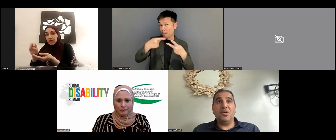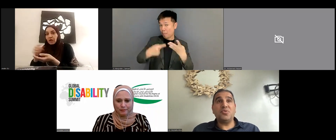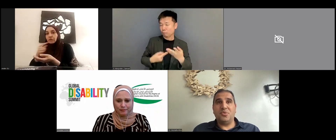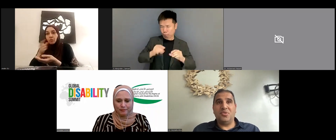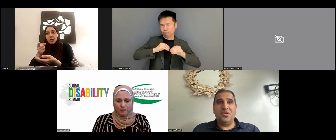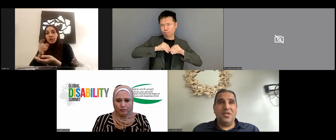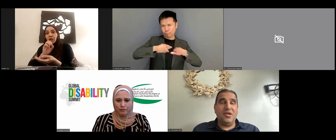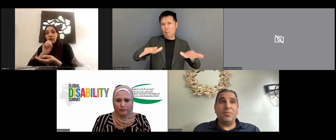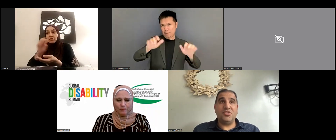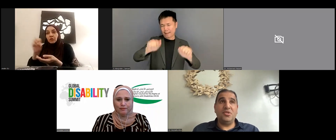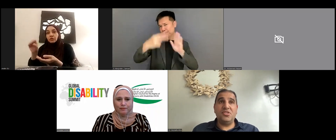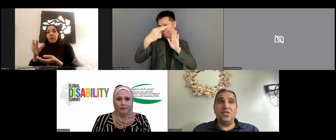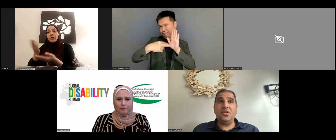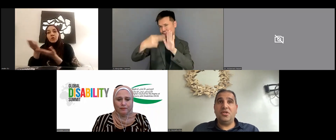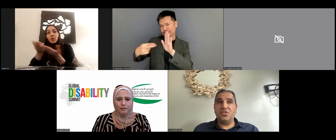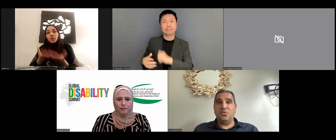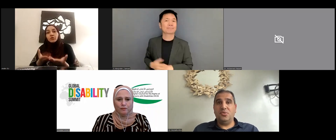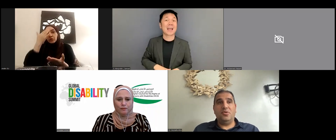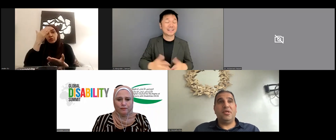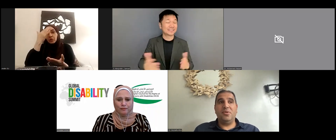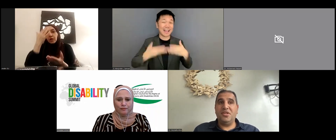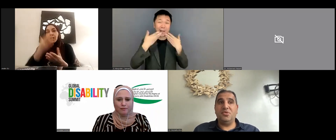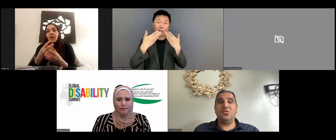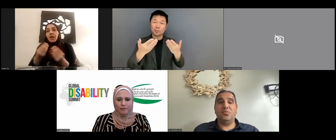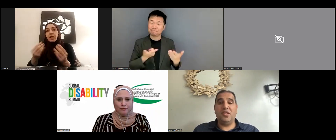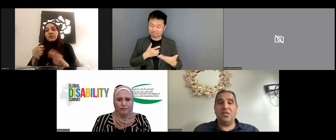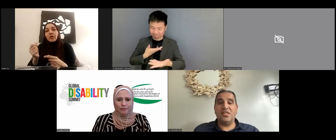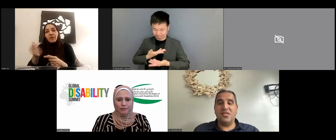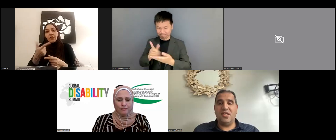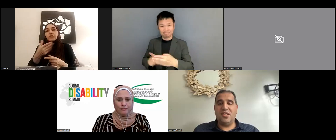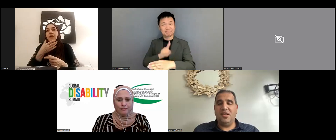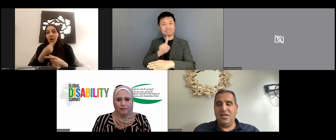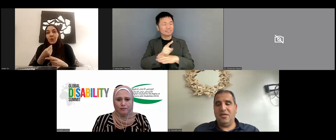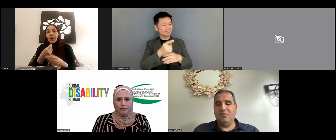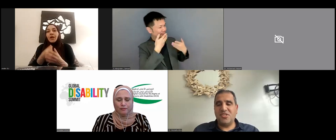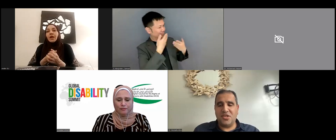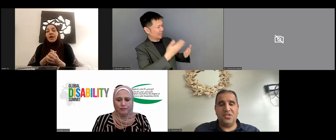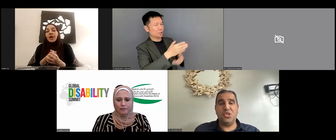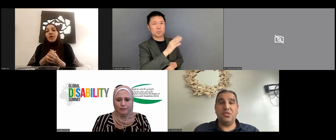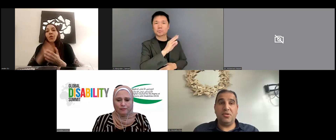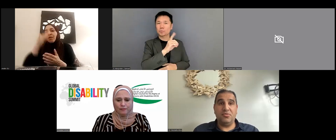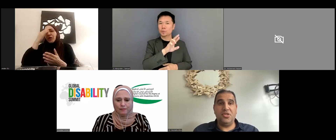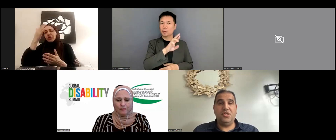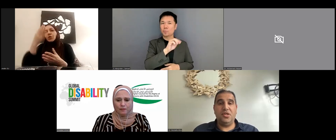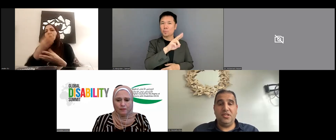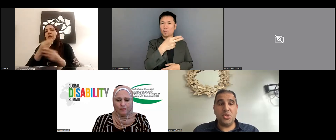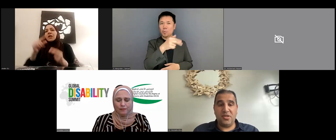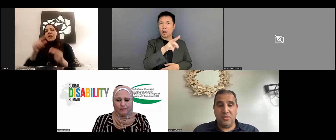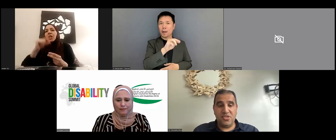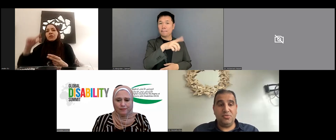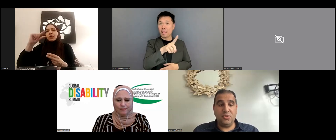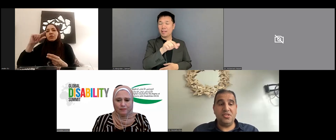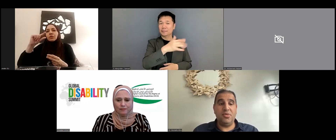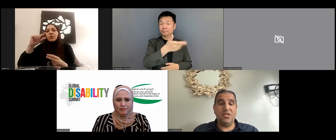Thank you very much for the opportunity. To my colleague, Dr. Mohamed Al-Azza, Secretary General of the